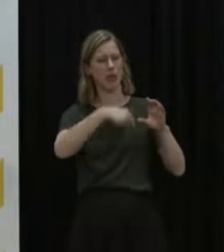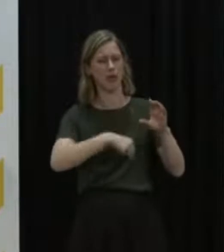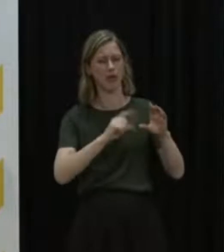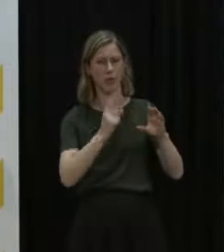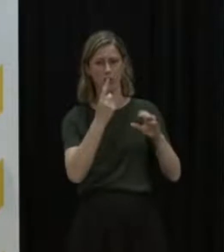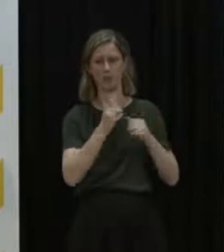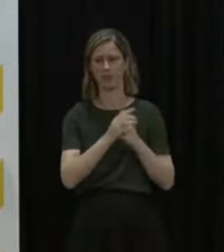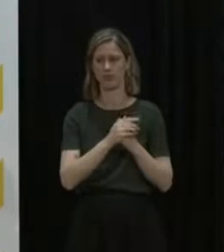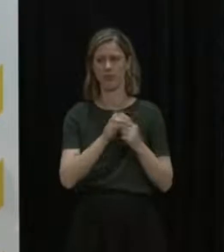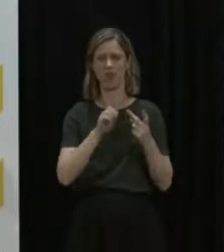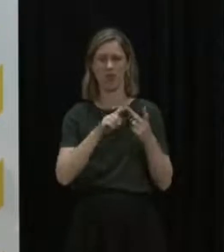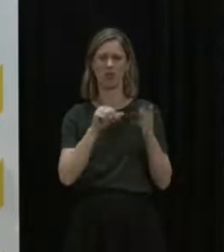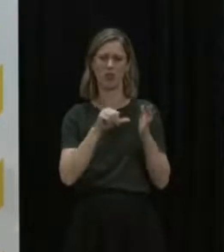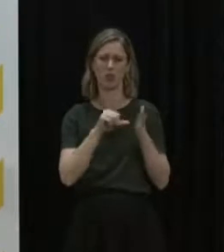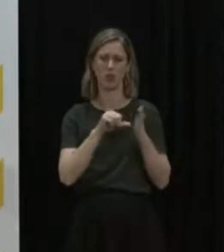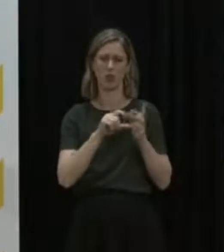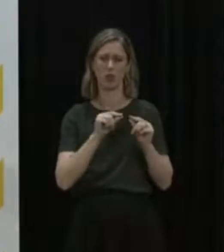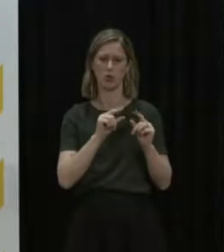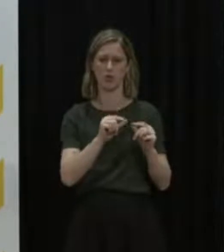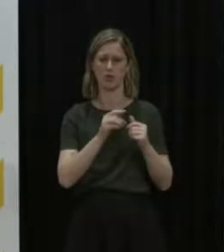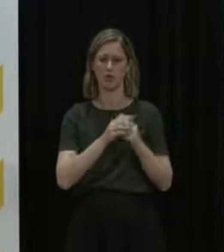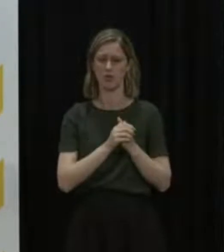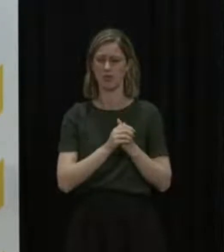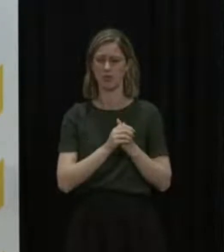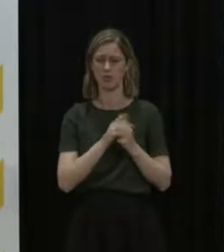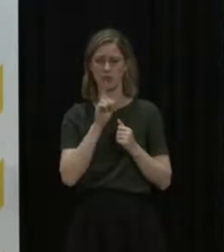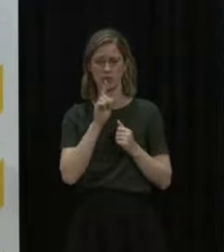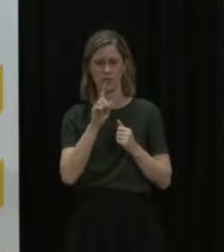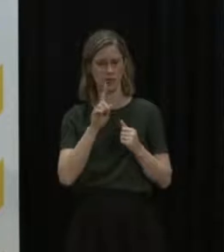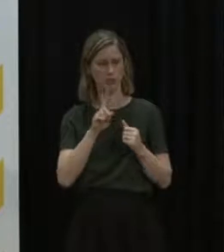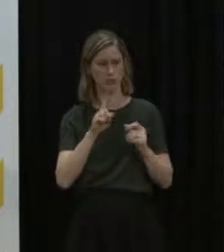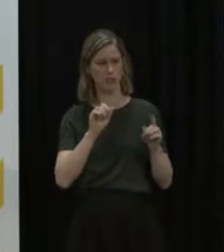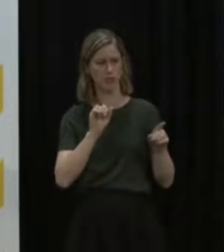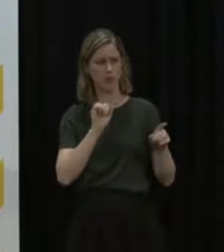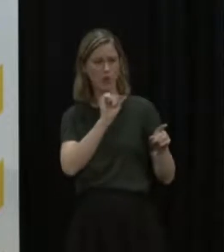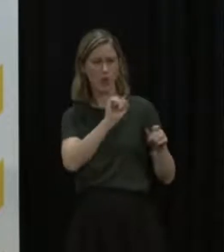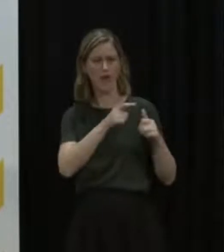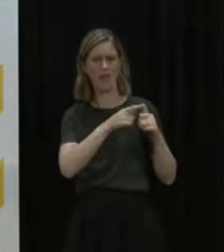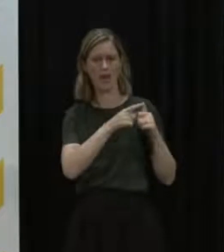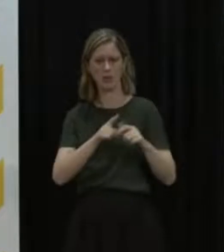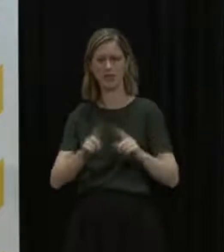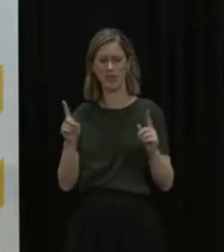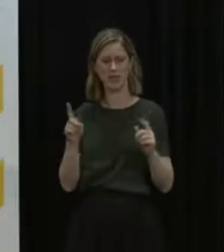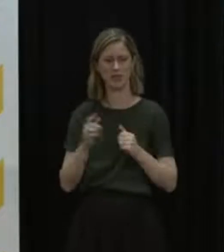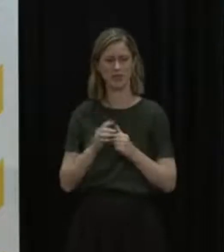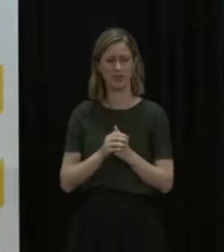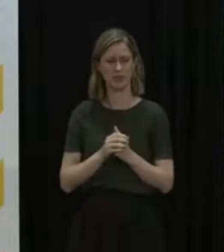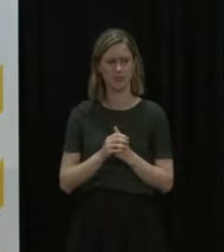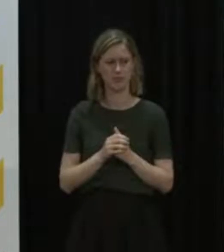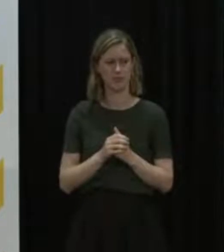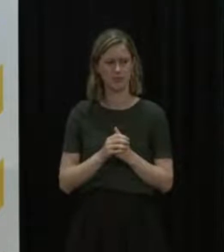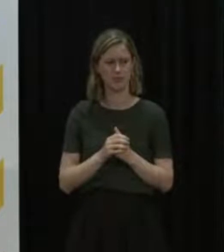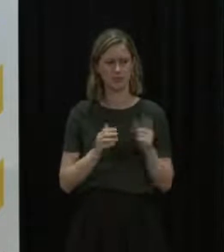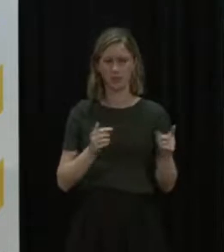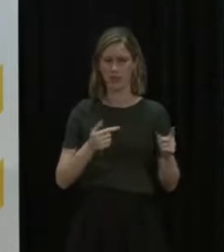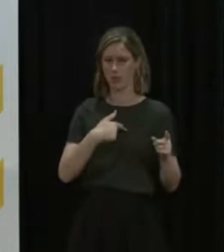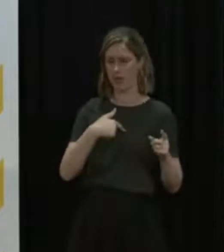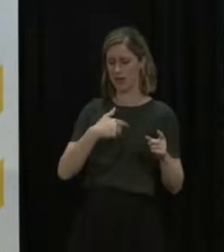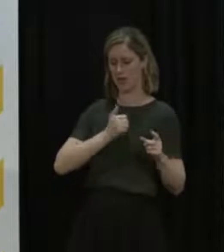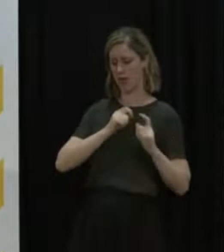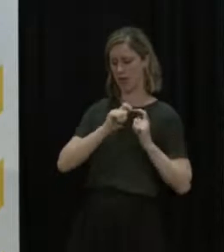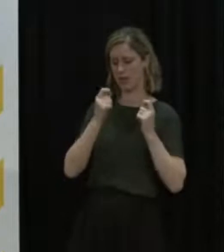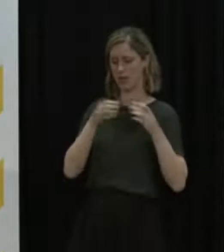the difficulty that there would be in doing it. However, that clearly goes against your public health advice. Yes, yeah. Well, me and my team,